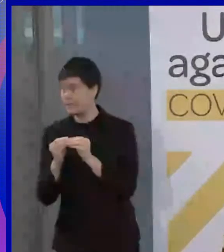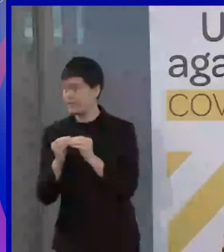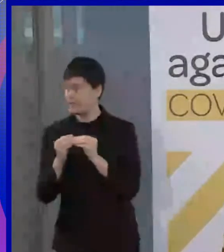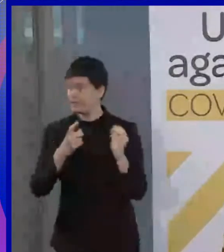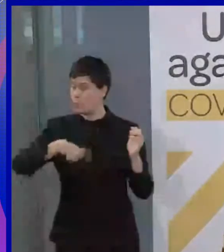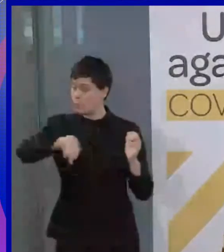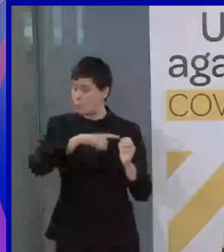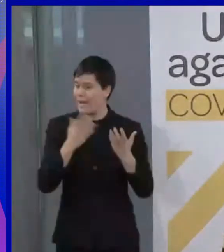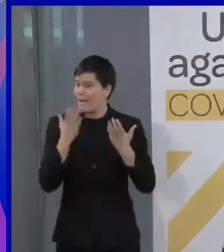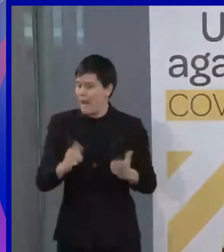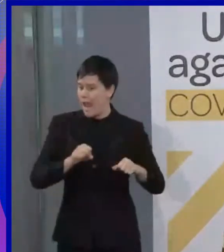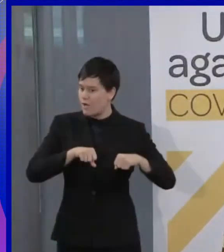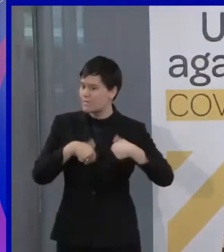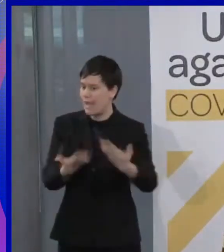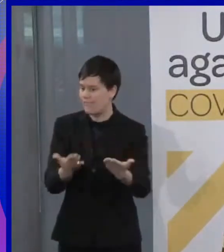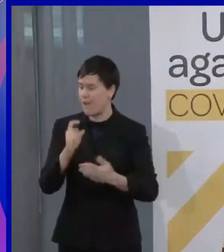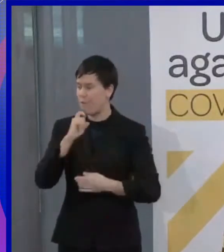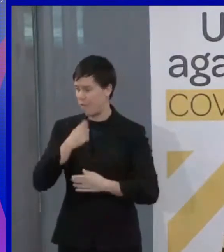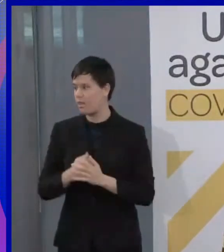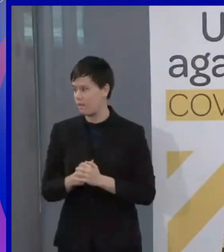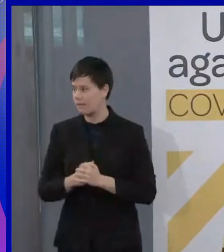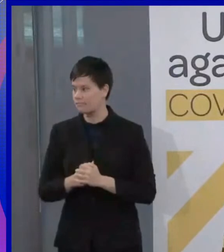sector, deliver on what that expectation is.